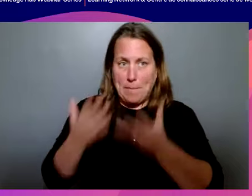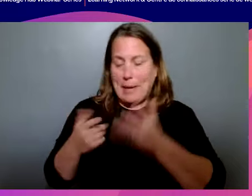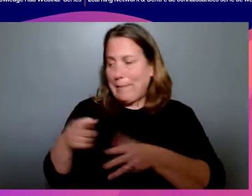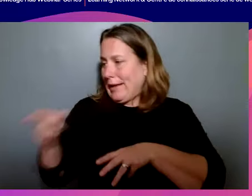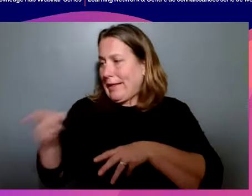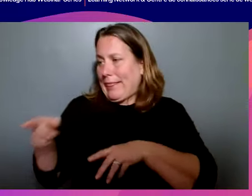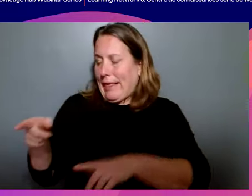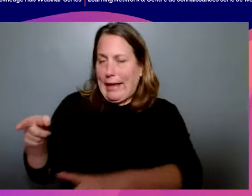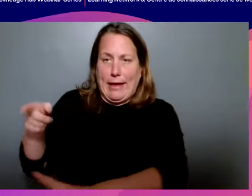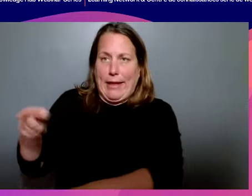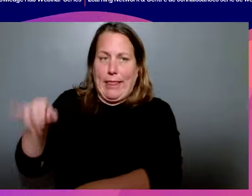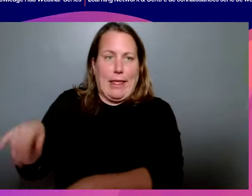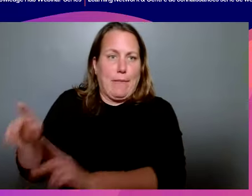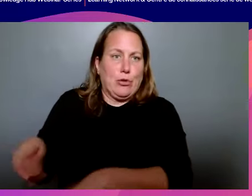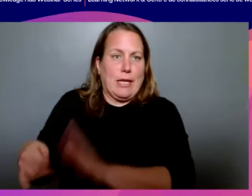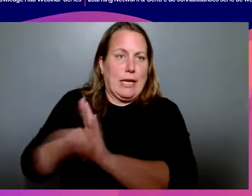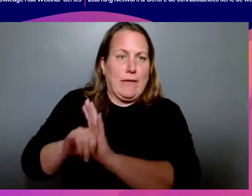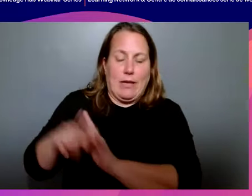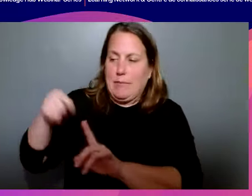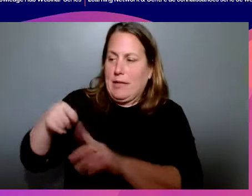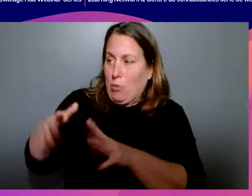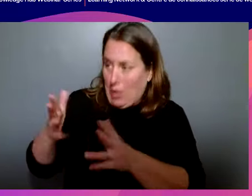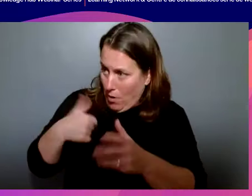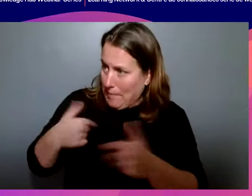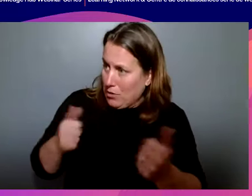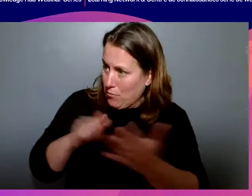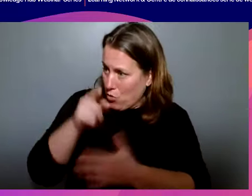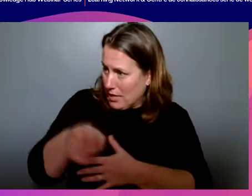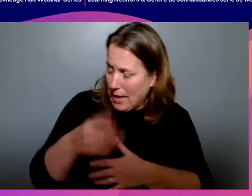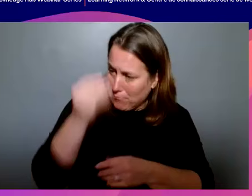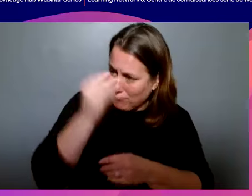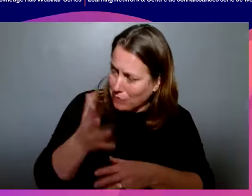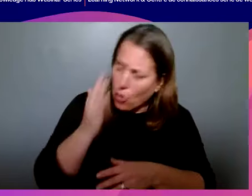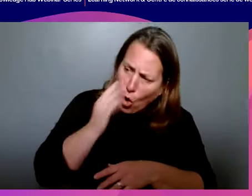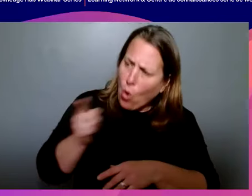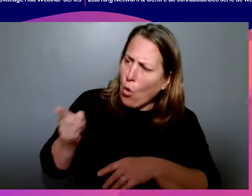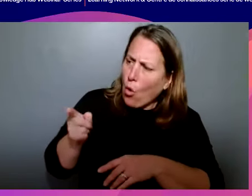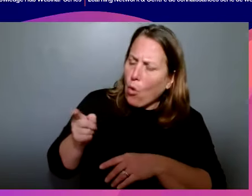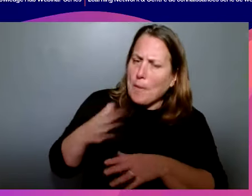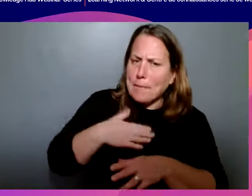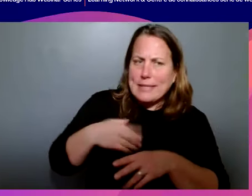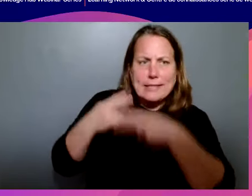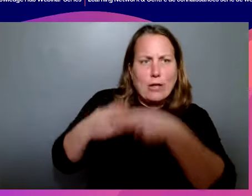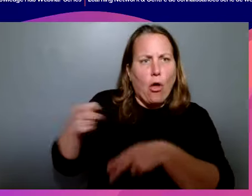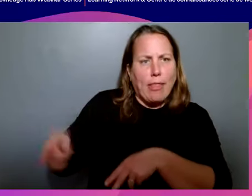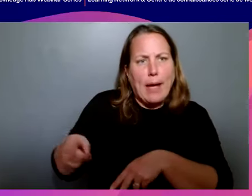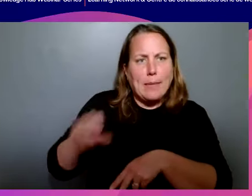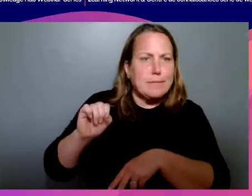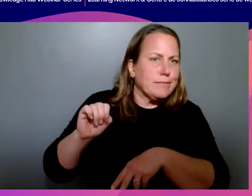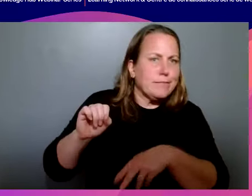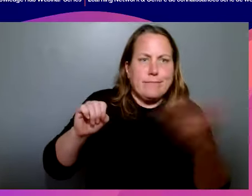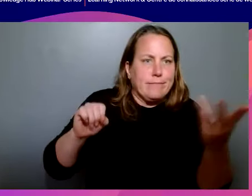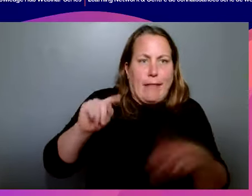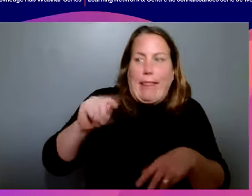identify in this way. Can you please use this pronoun? Or just being the person that is